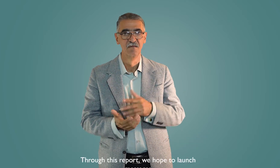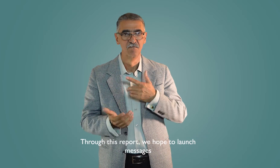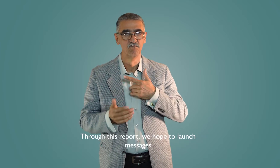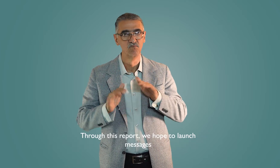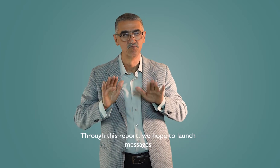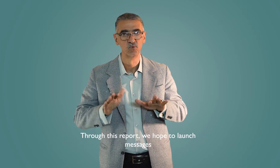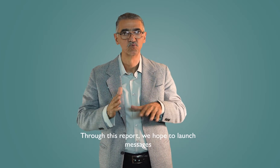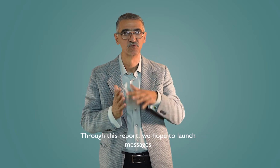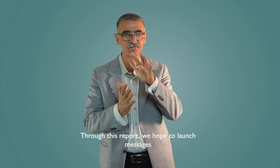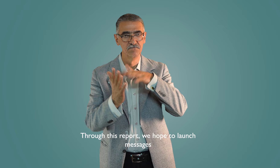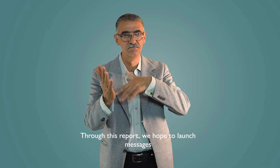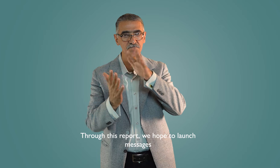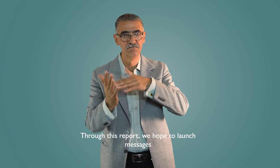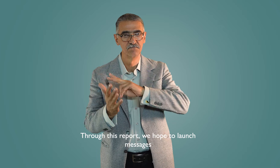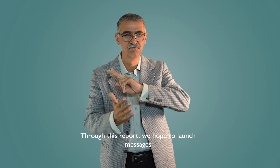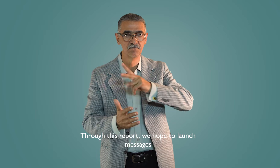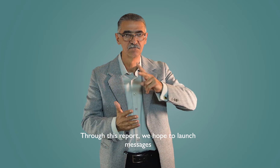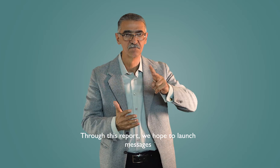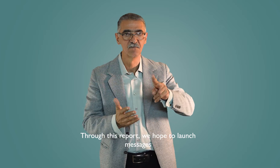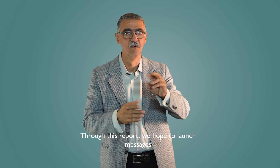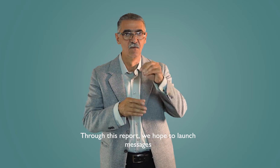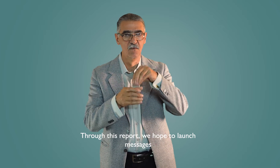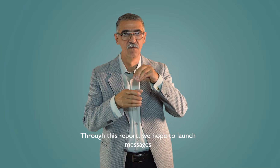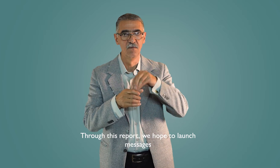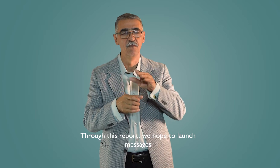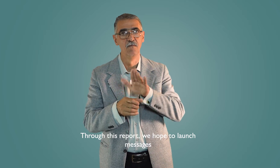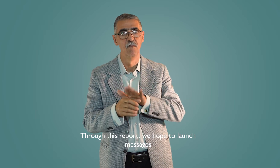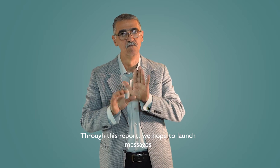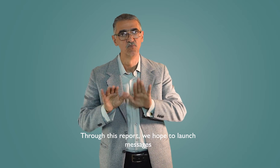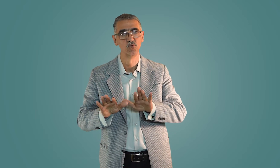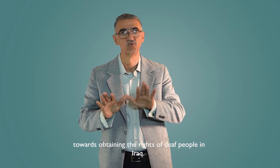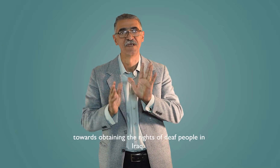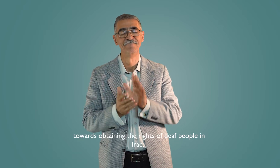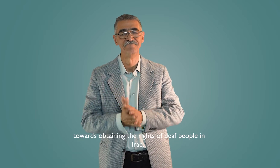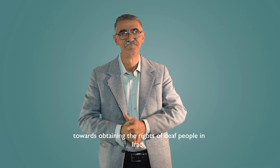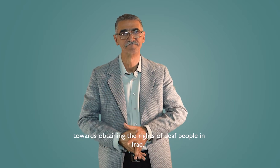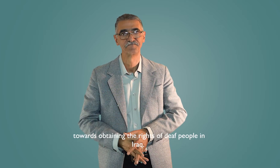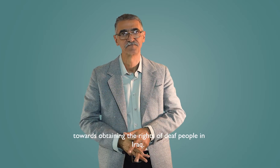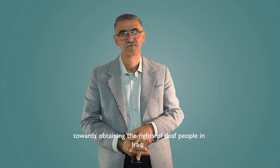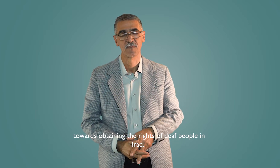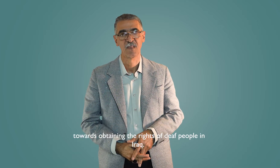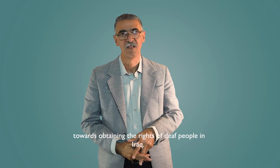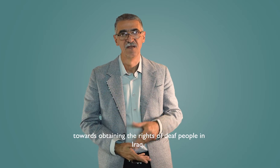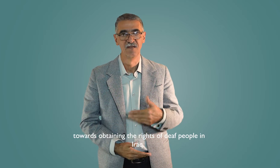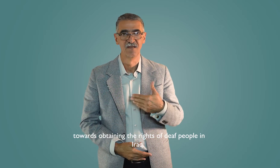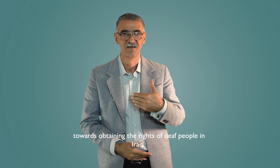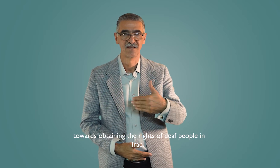Through this report, we hope to launch messages towards obtaining the rights of